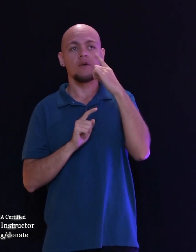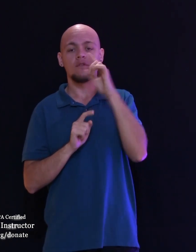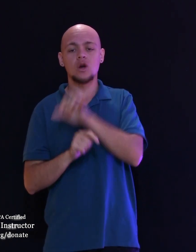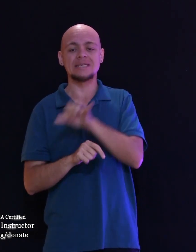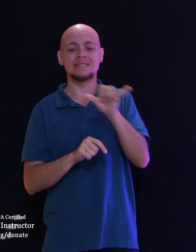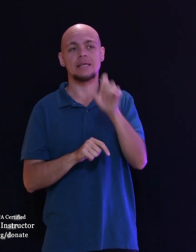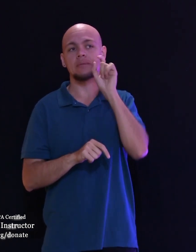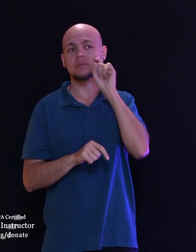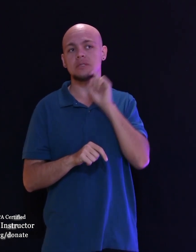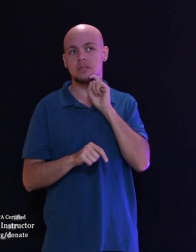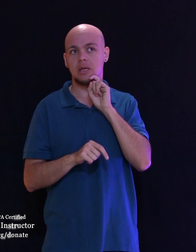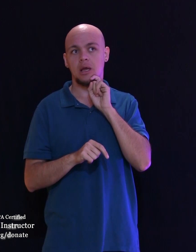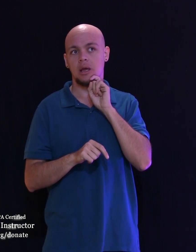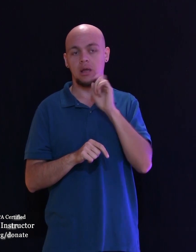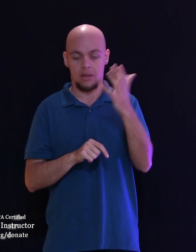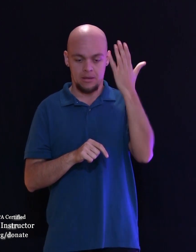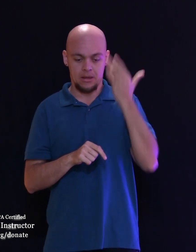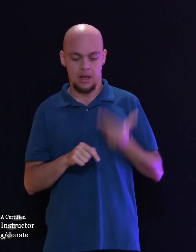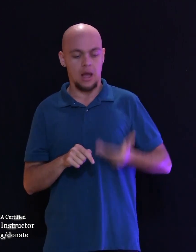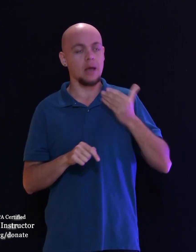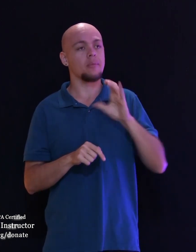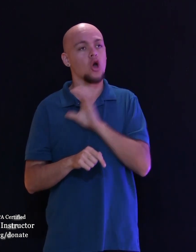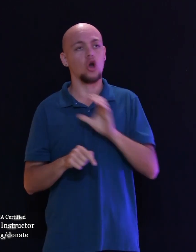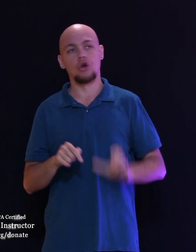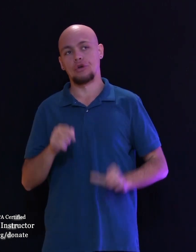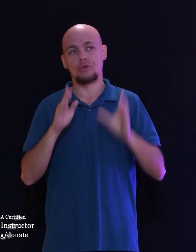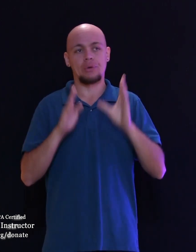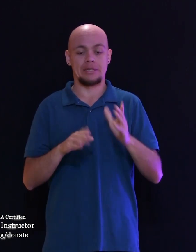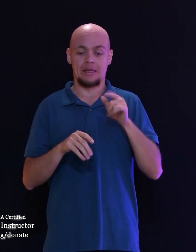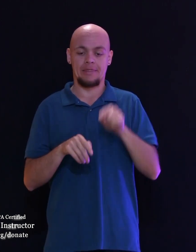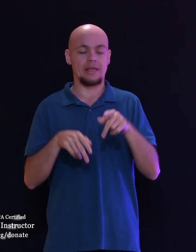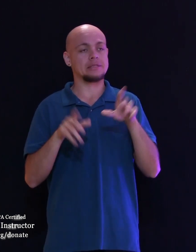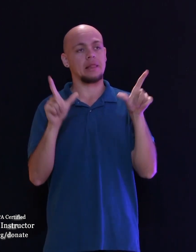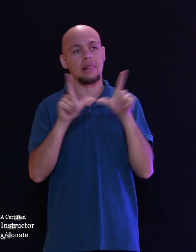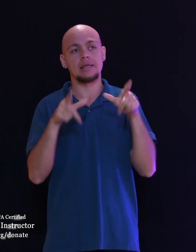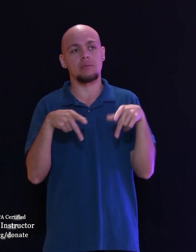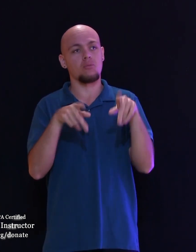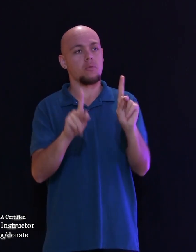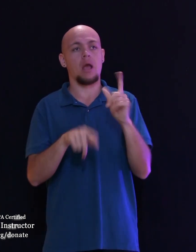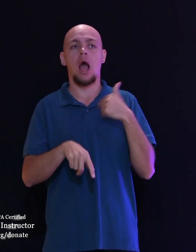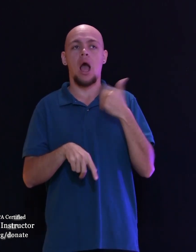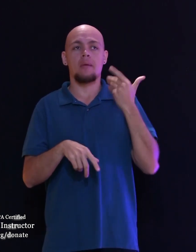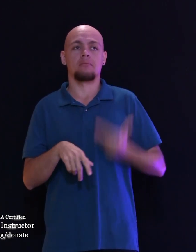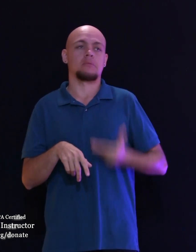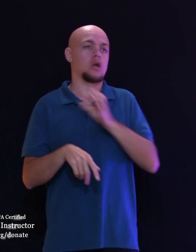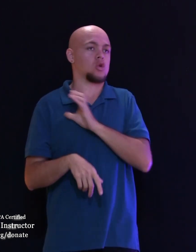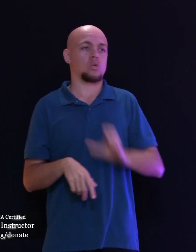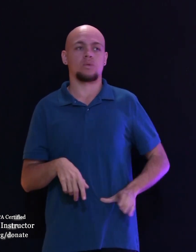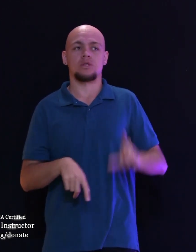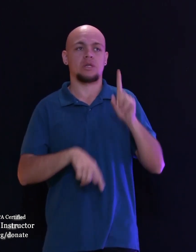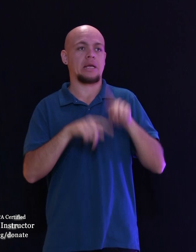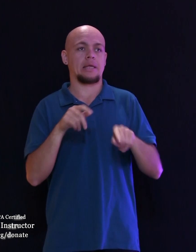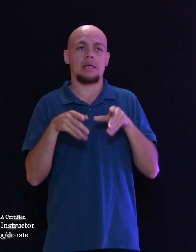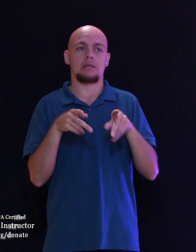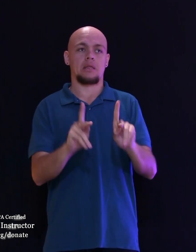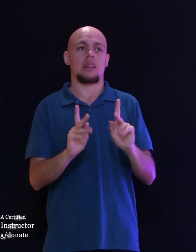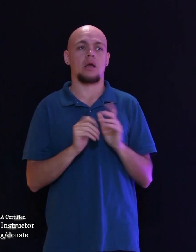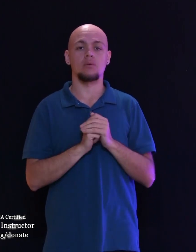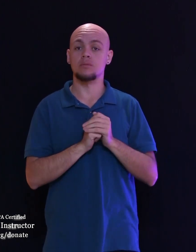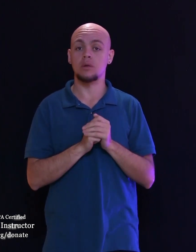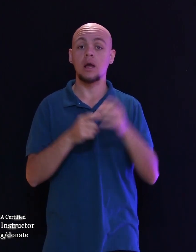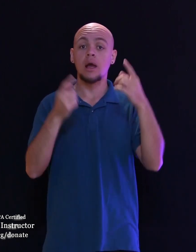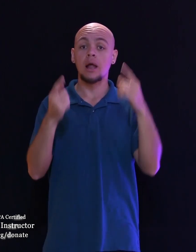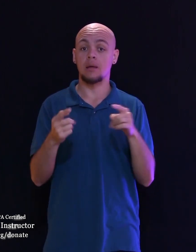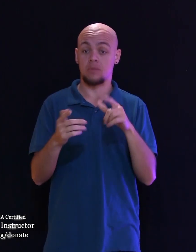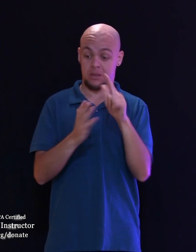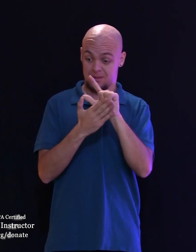do flowers for a same-sex wedding because I'm a Christian. I can't issue this marriage license because I'm a Christian. And they end up